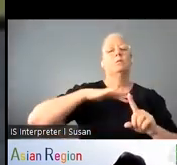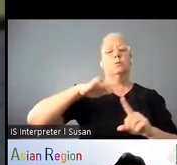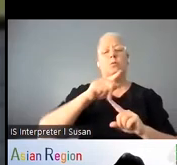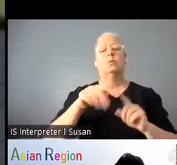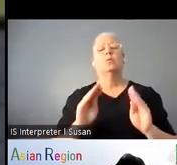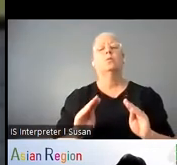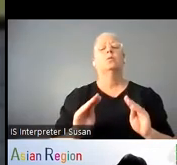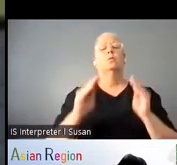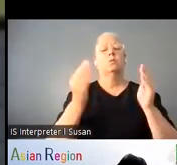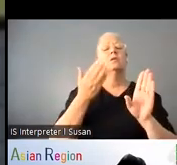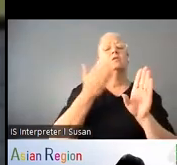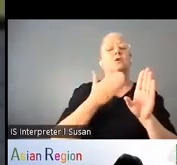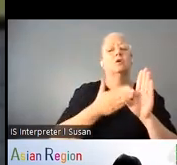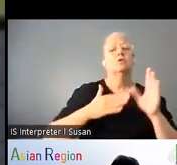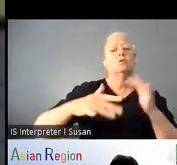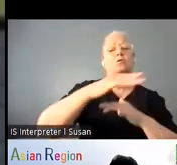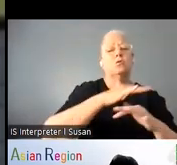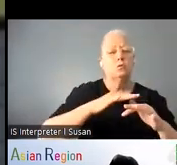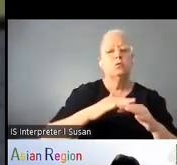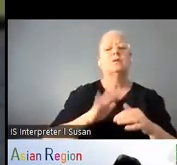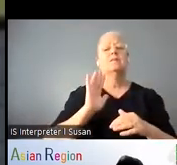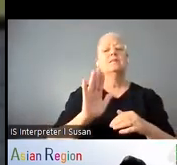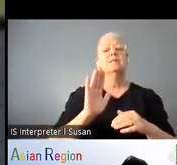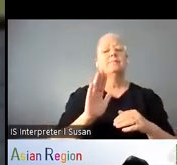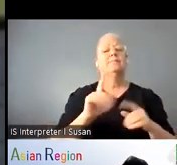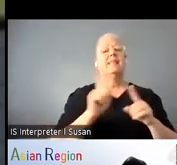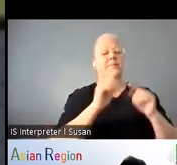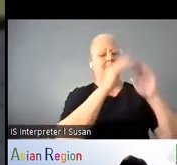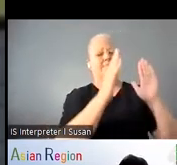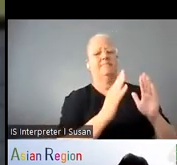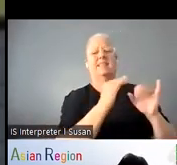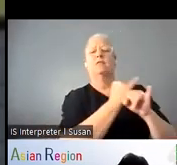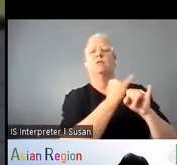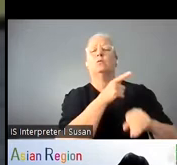disabilities within social care institution in Indonesia.